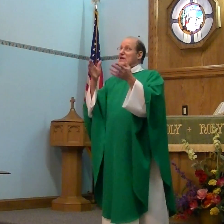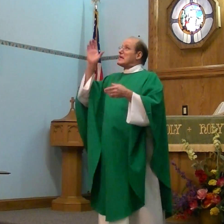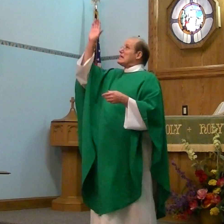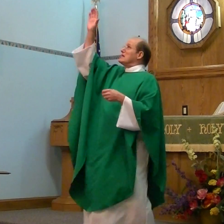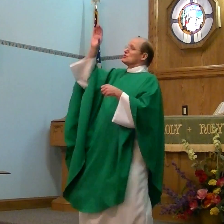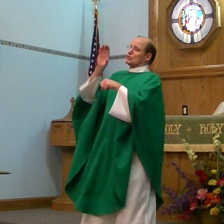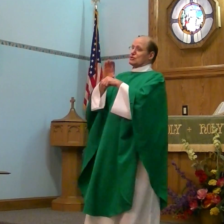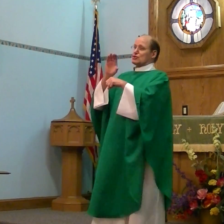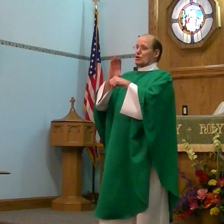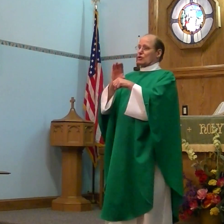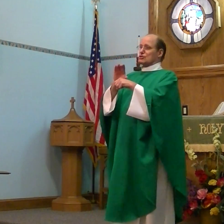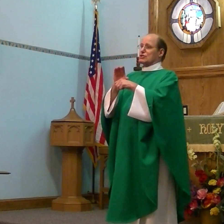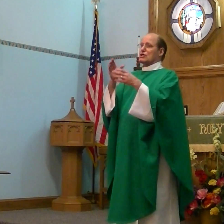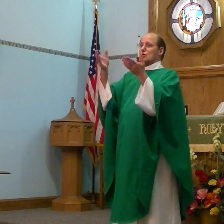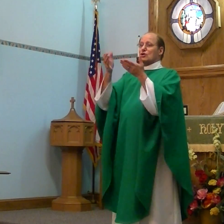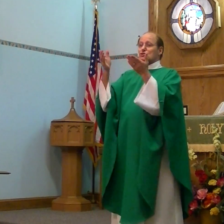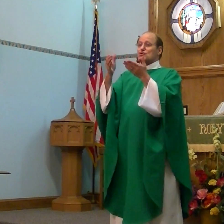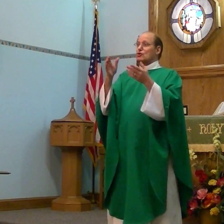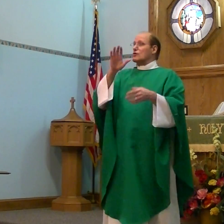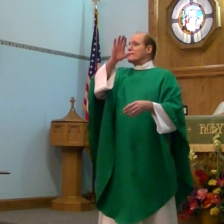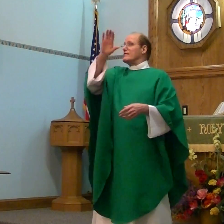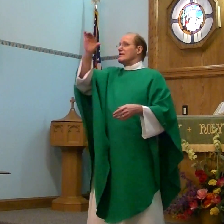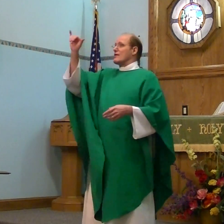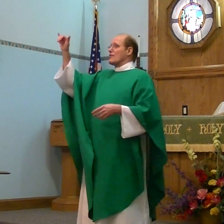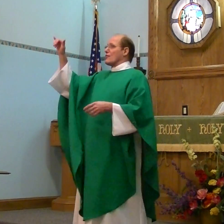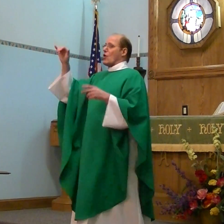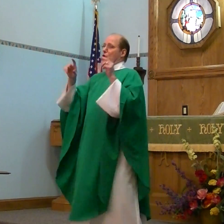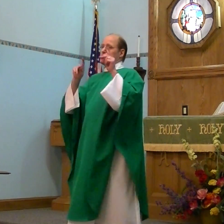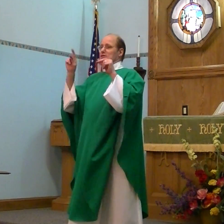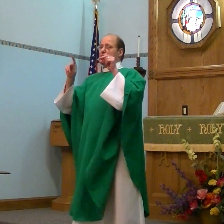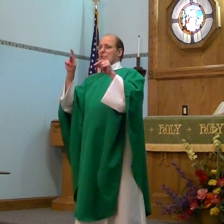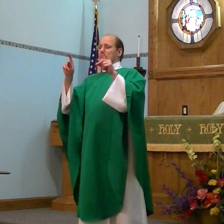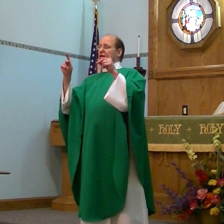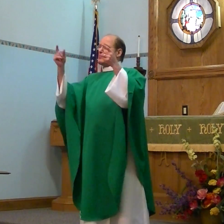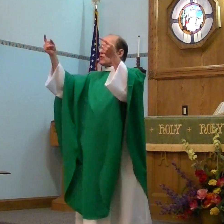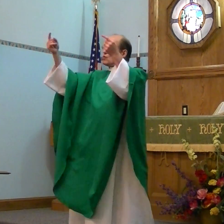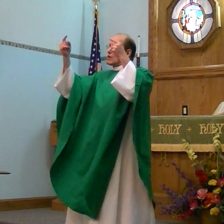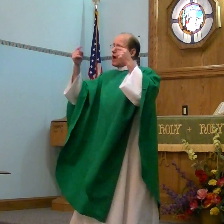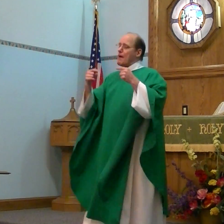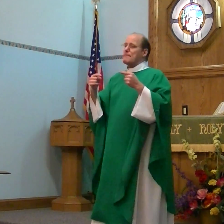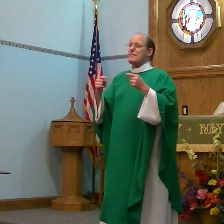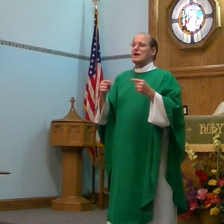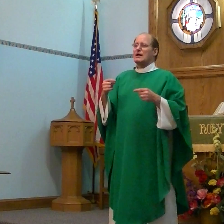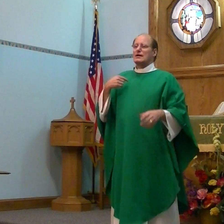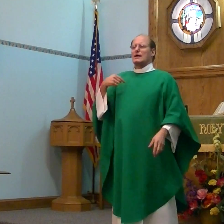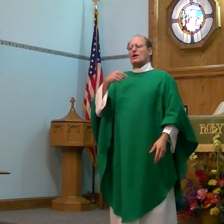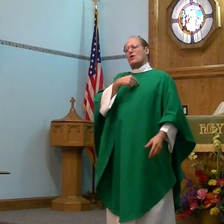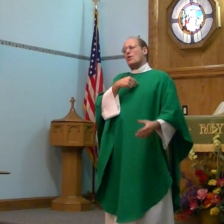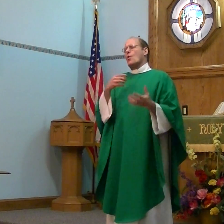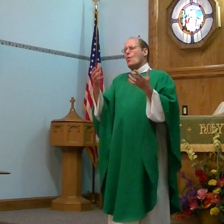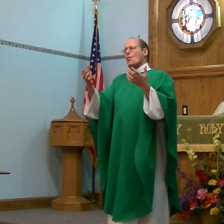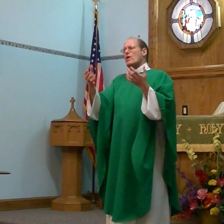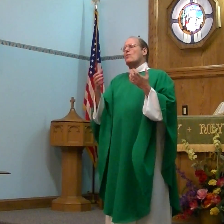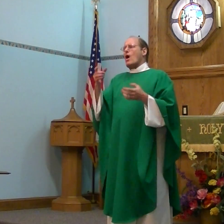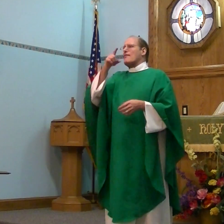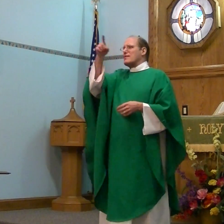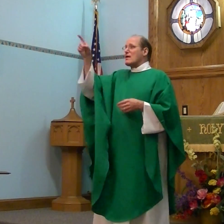his church, serve those people who come. We want them